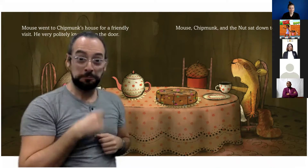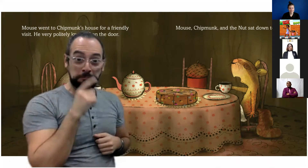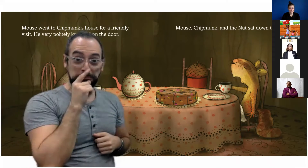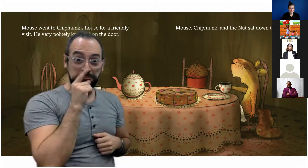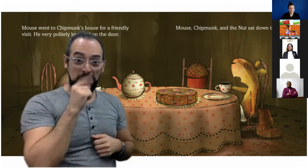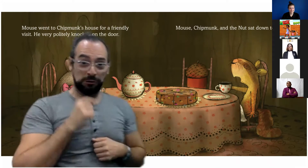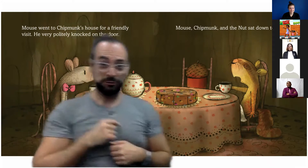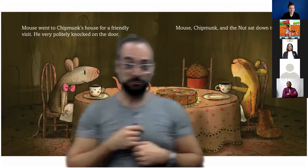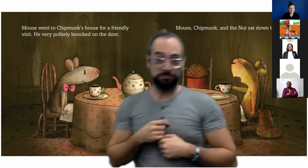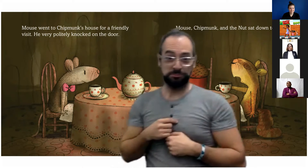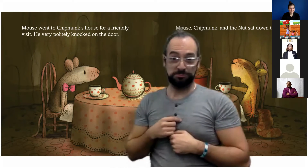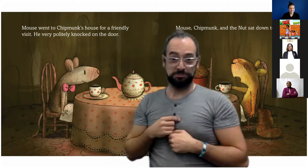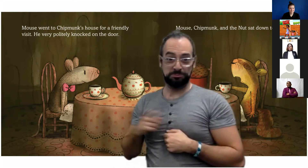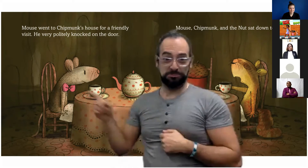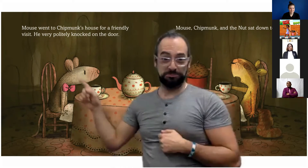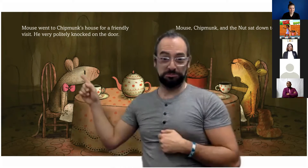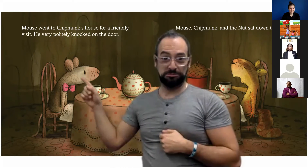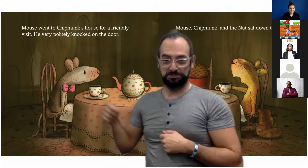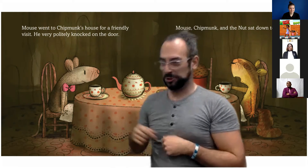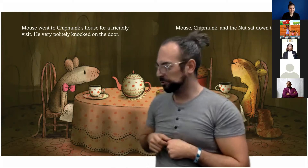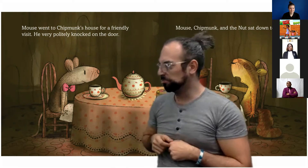They told lots of jokes.